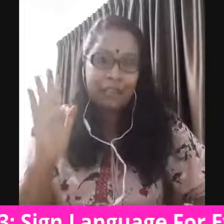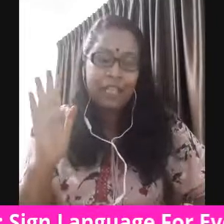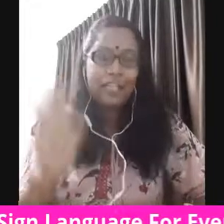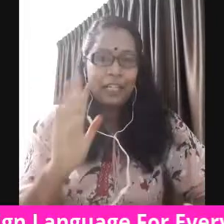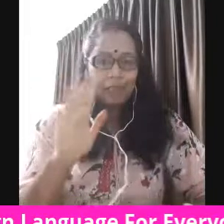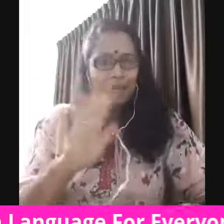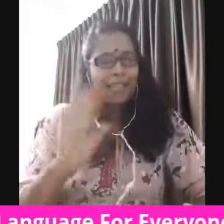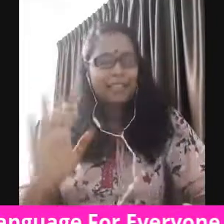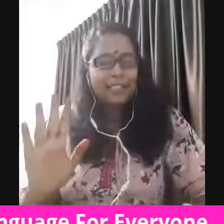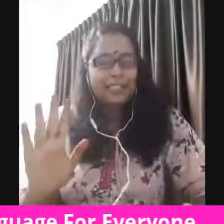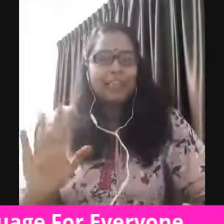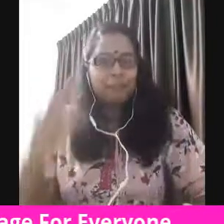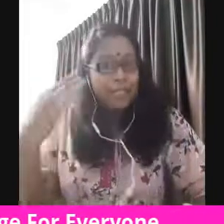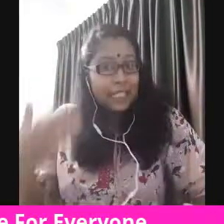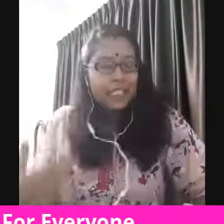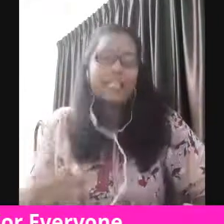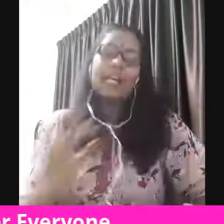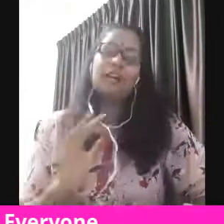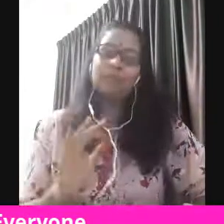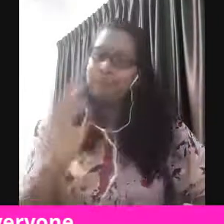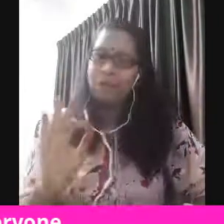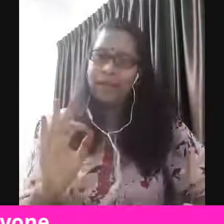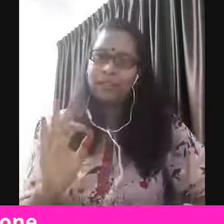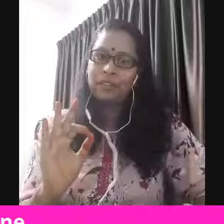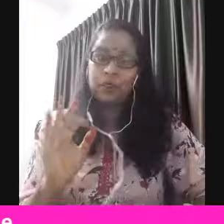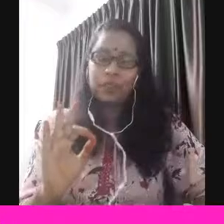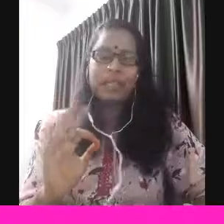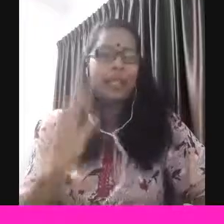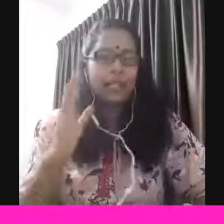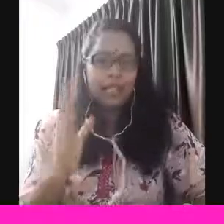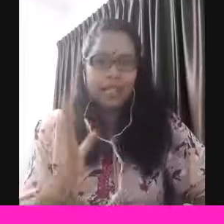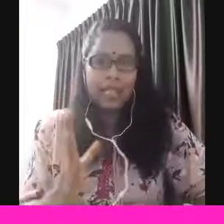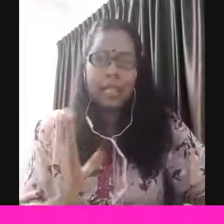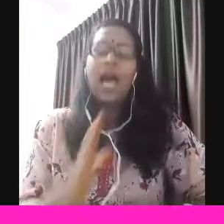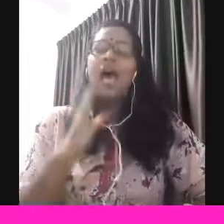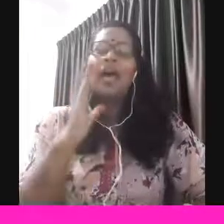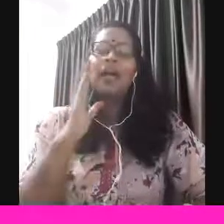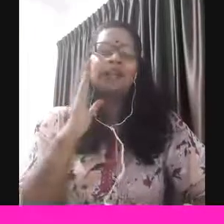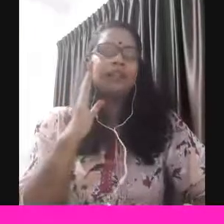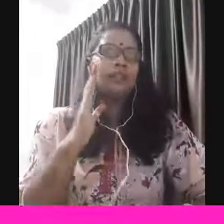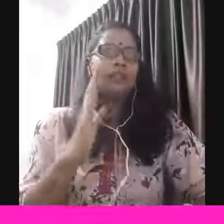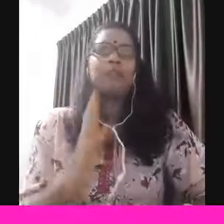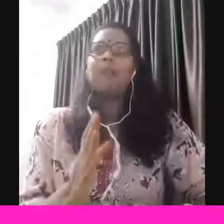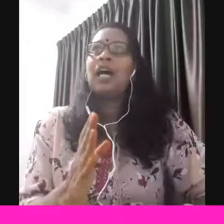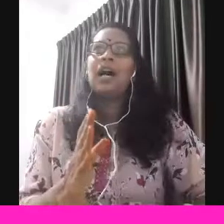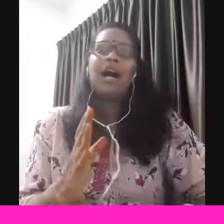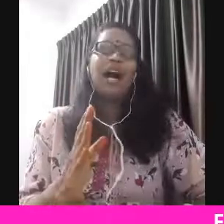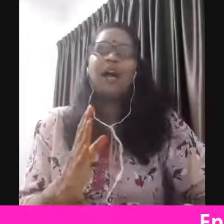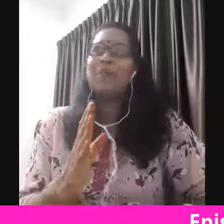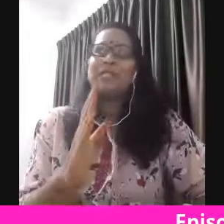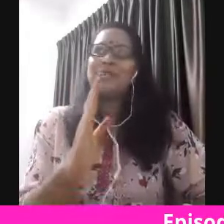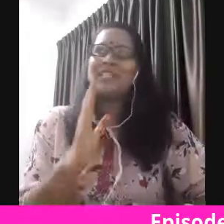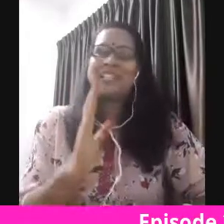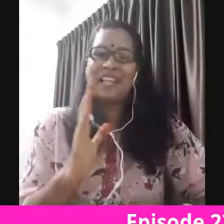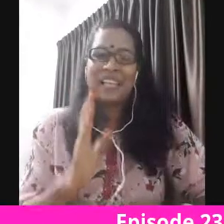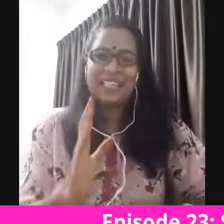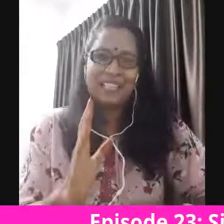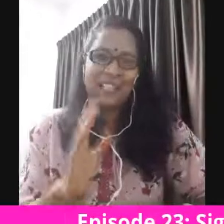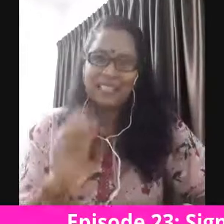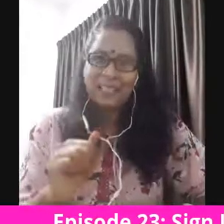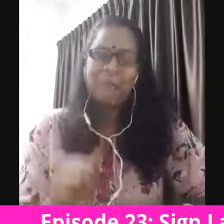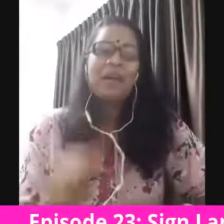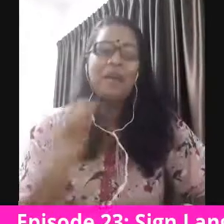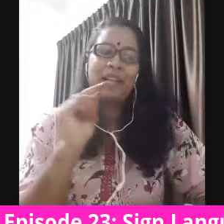only deaf. Other than that, physically they are perfect, good, they can understand. And I must mention here,